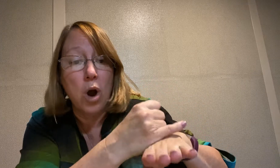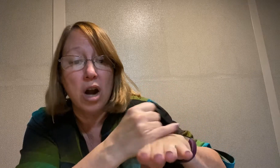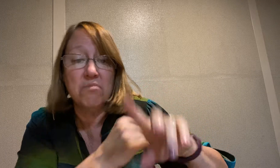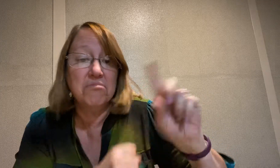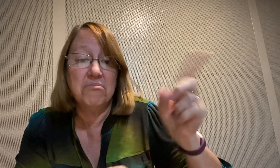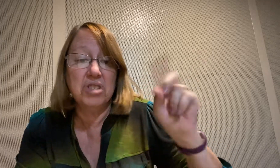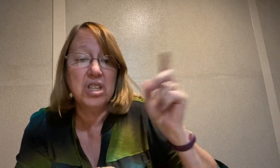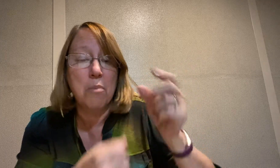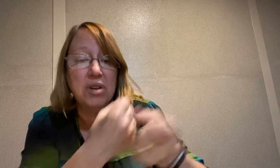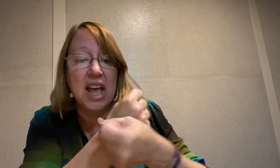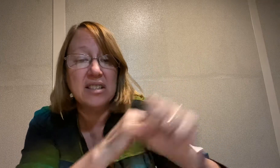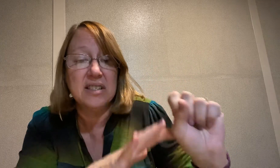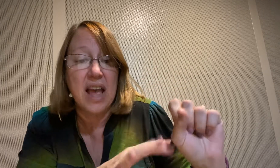ashore someplace safe.